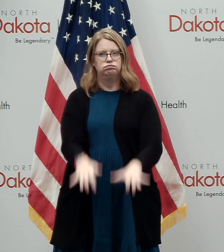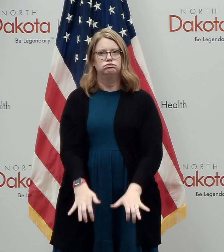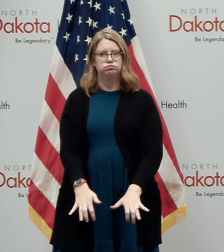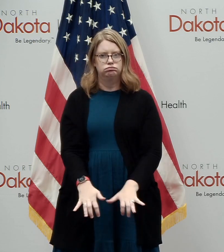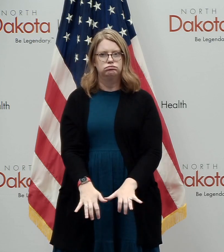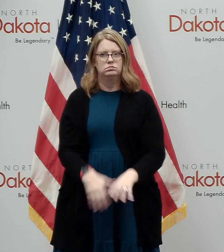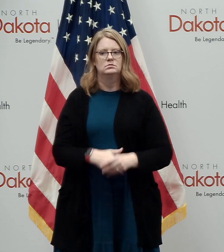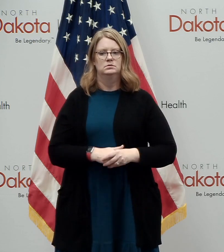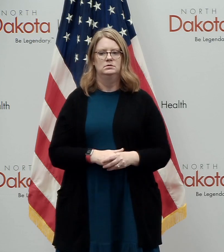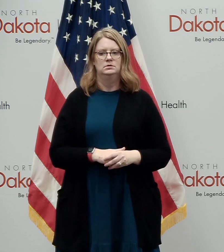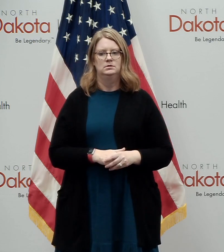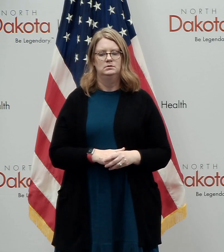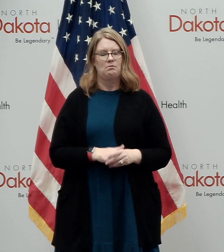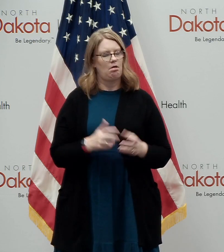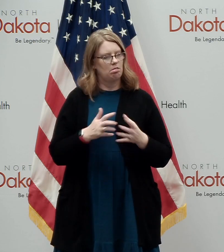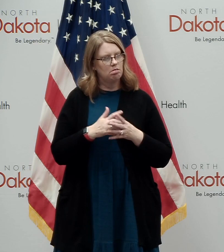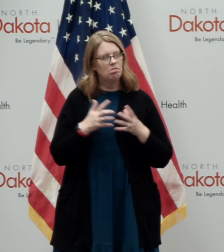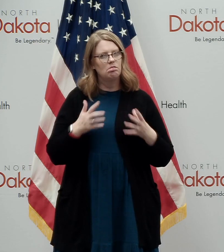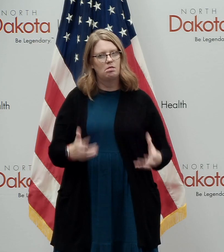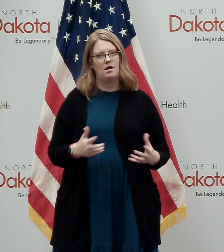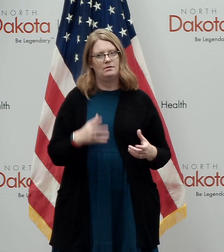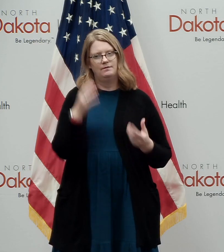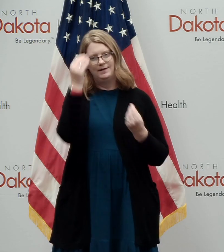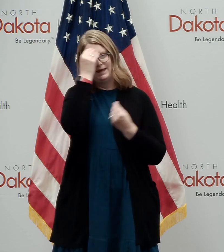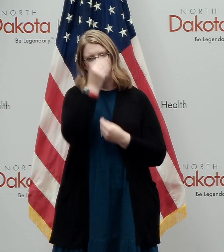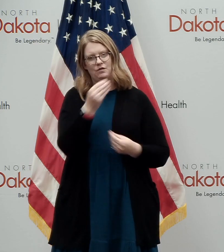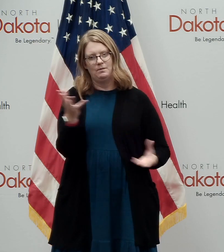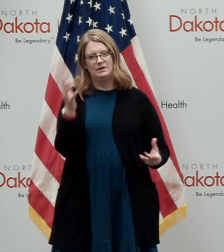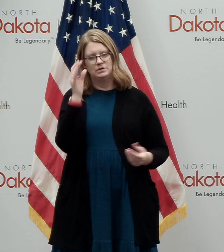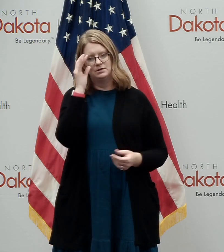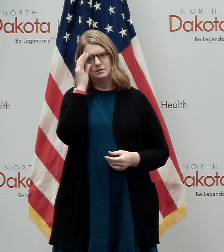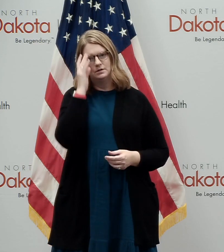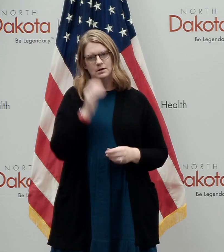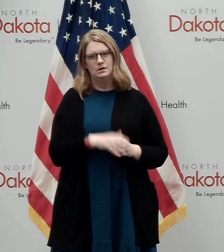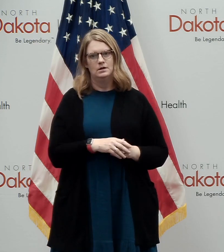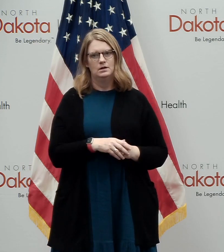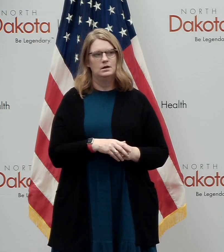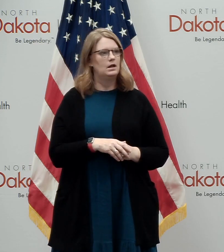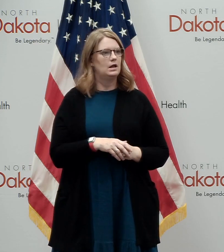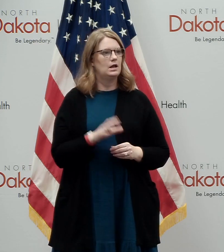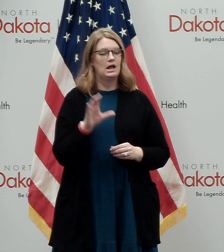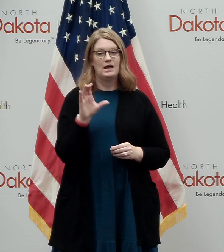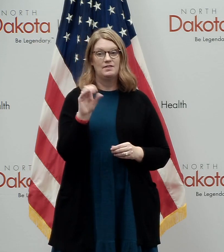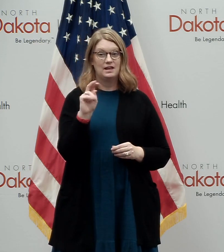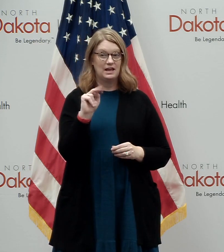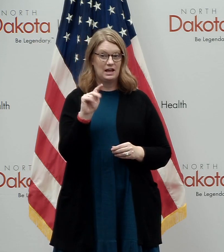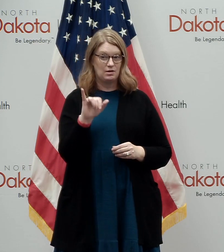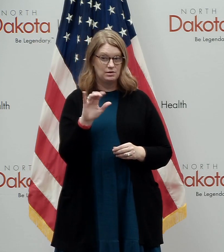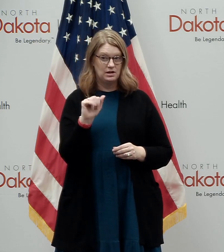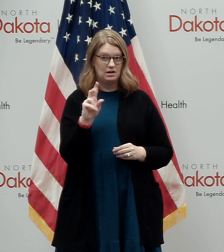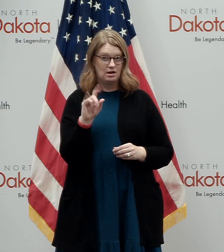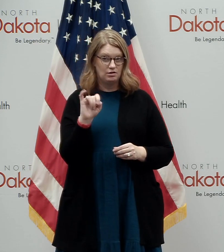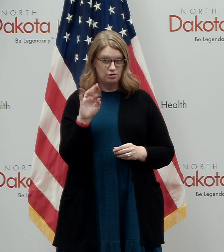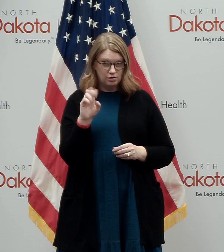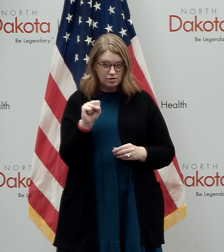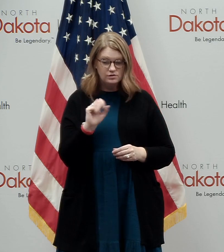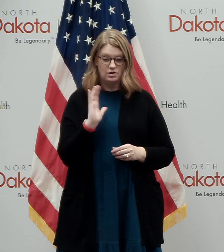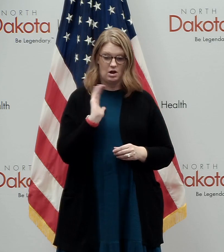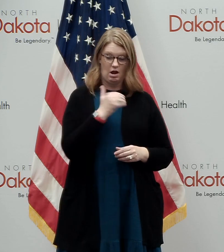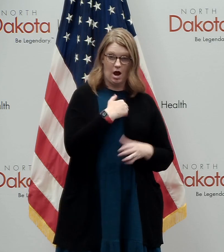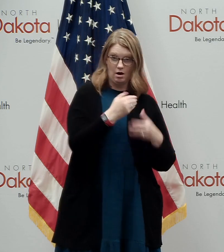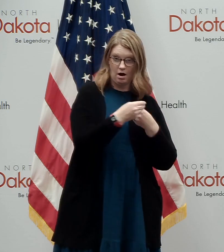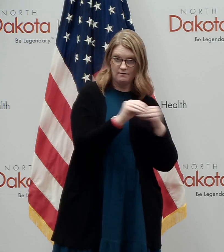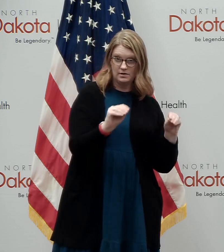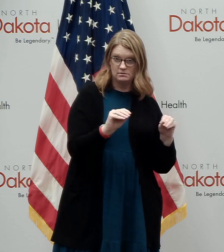vote.nd.gov. There's a lot of information. And your county auditors, our office, if you have any specific questions, we're here